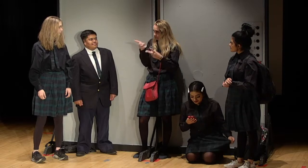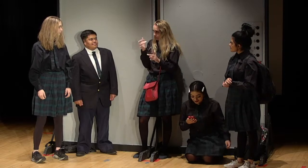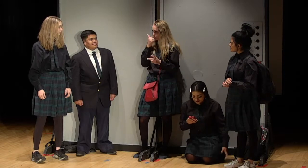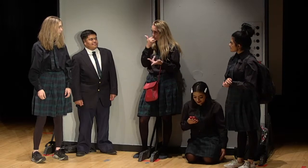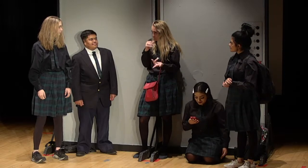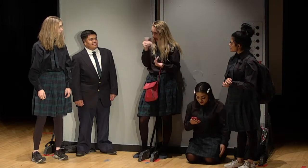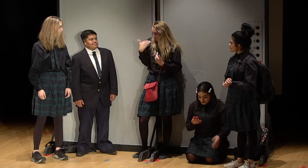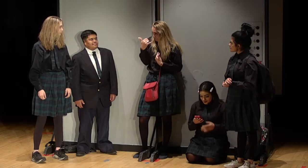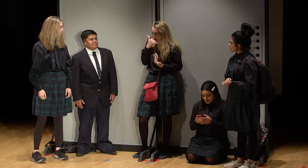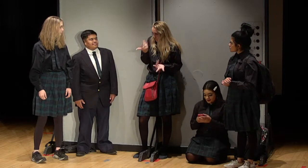class.